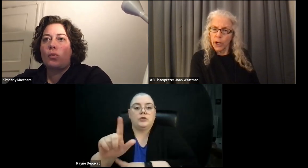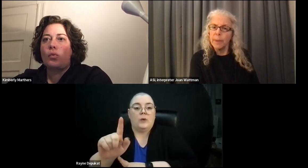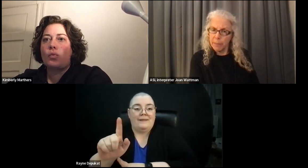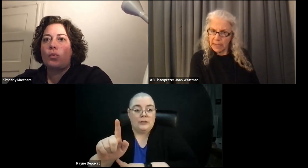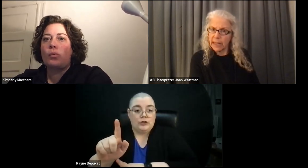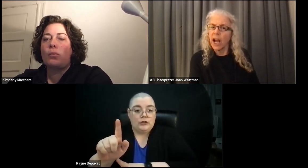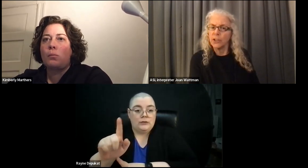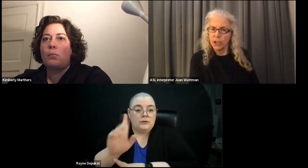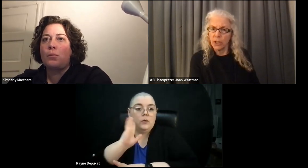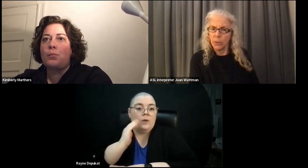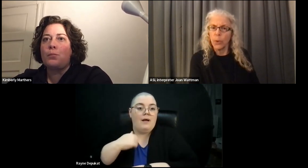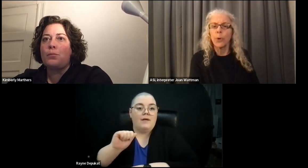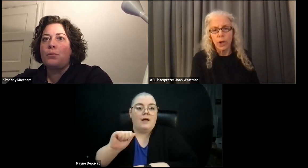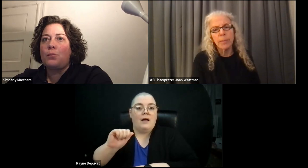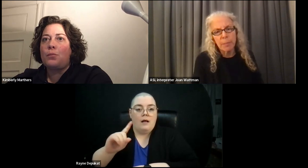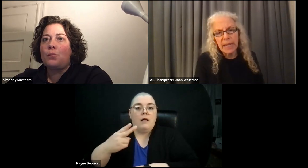We were going to be meeting on